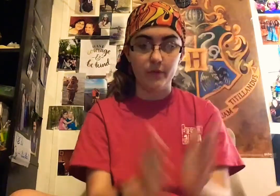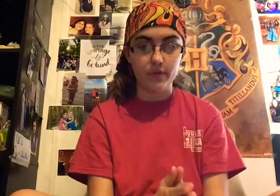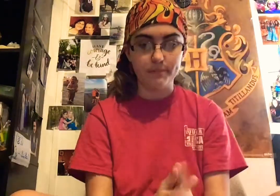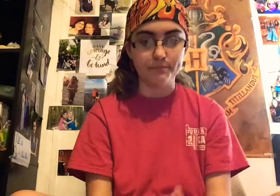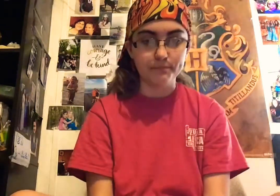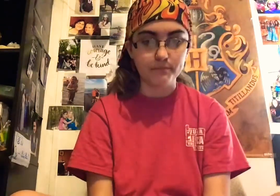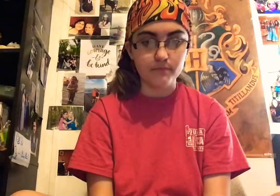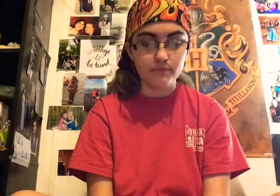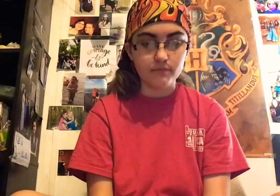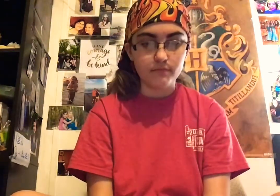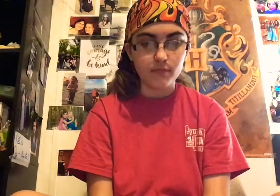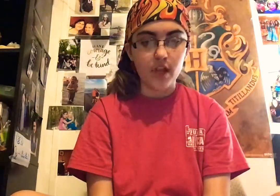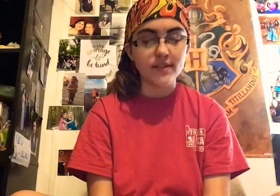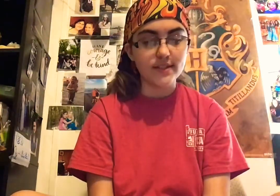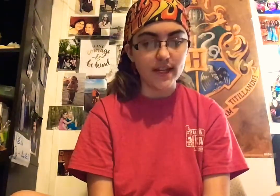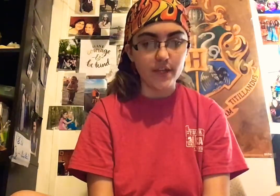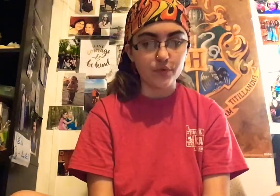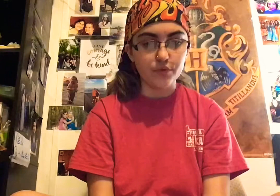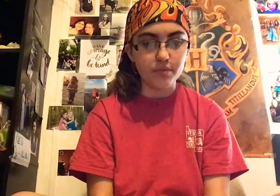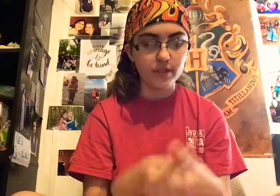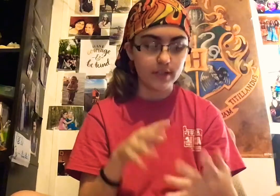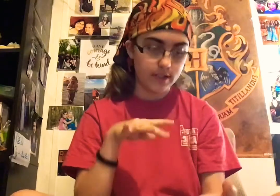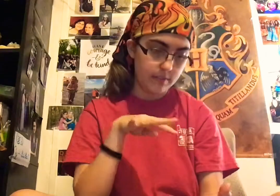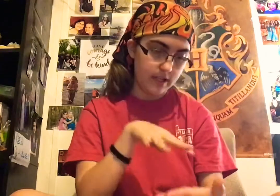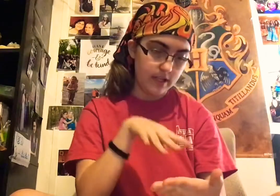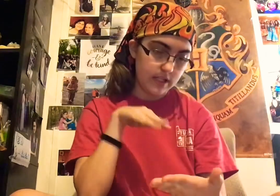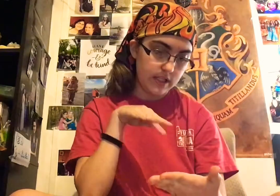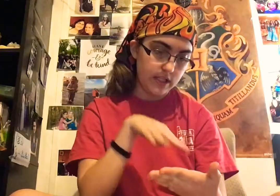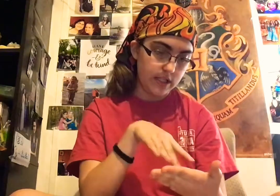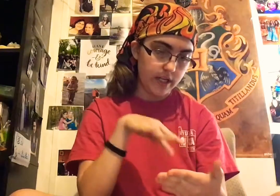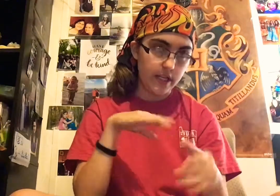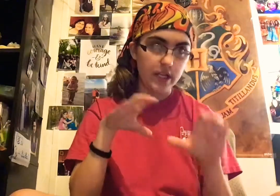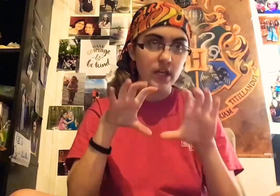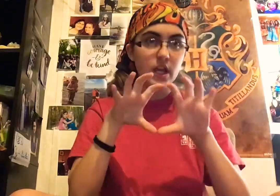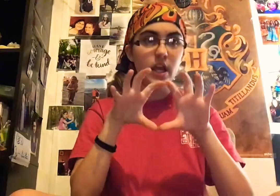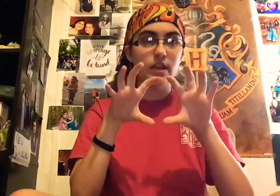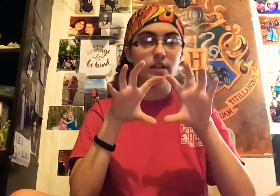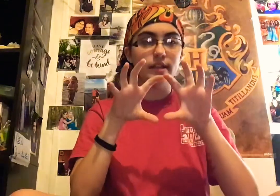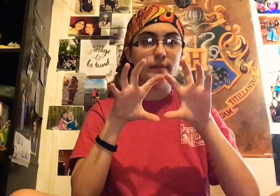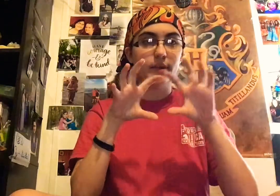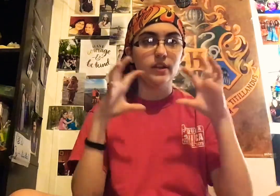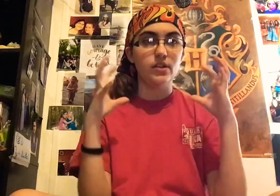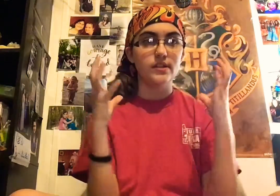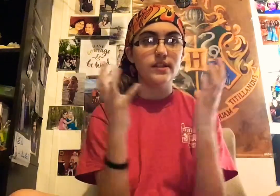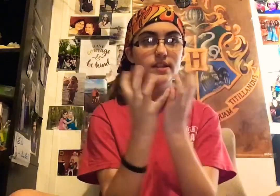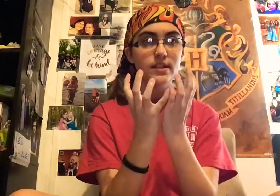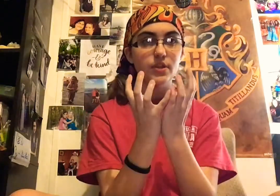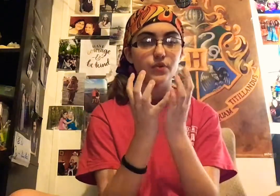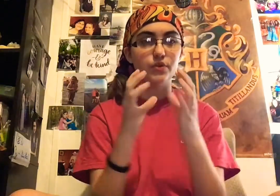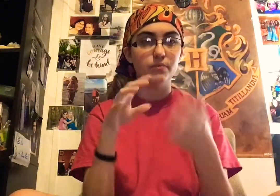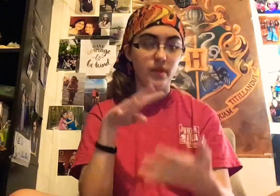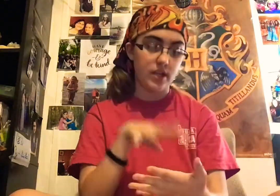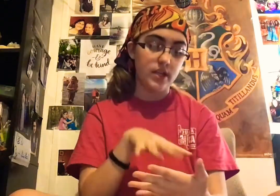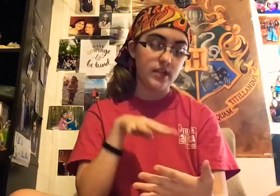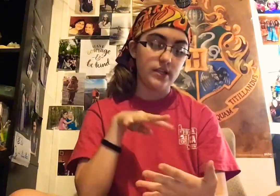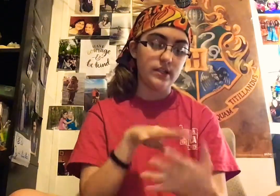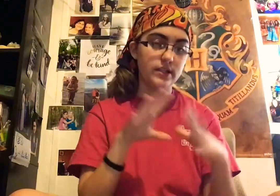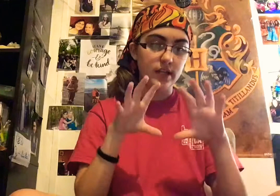everyone. Study group is going to be study. And then take a big clause like this. Group.